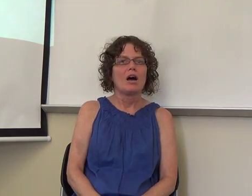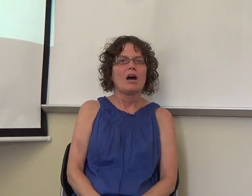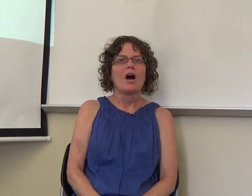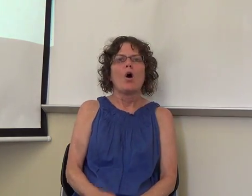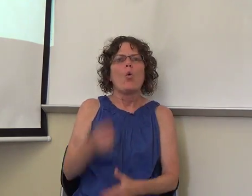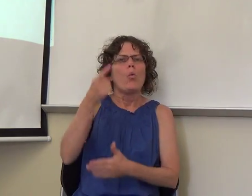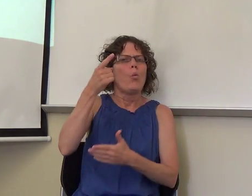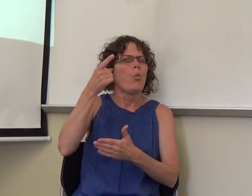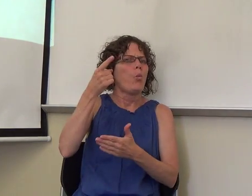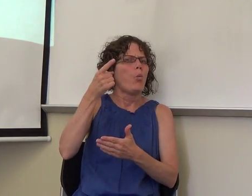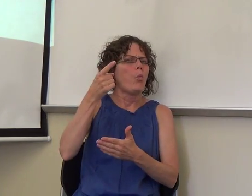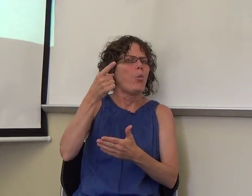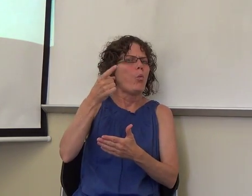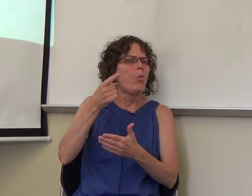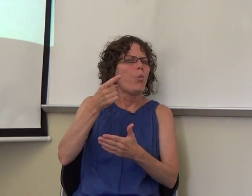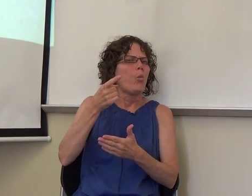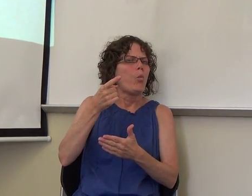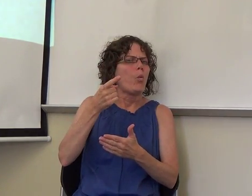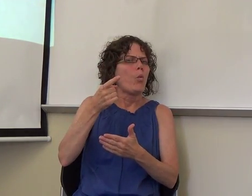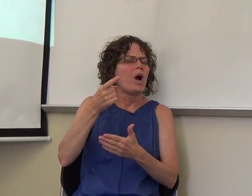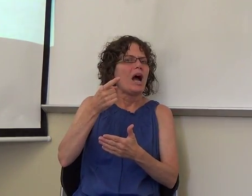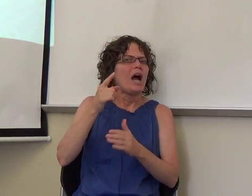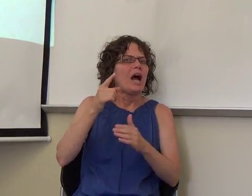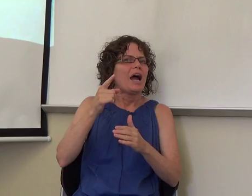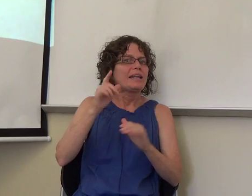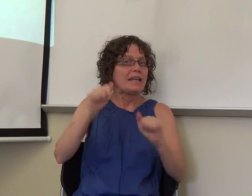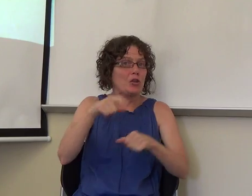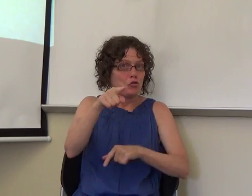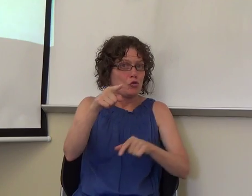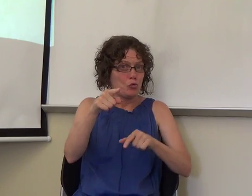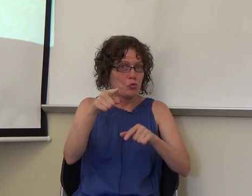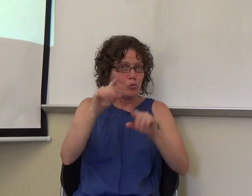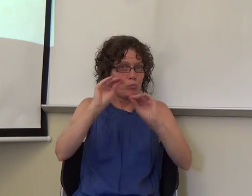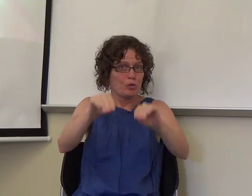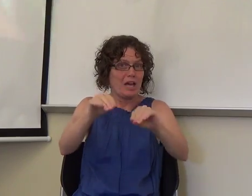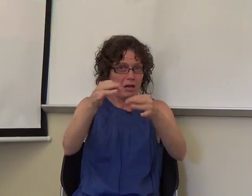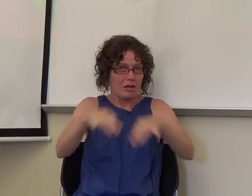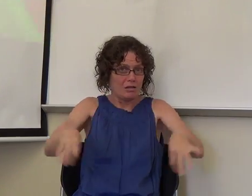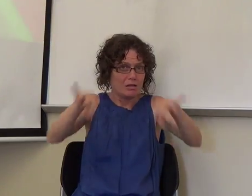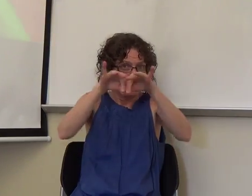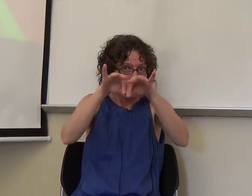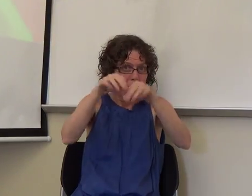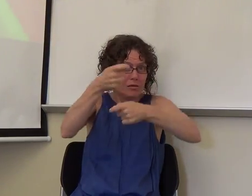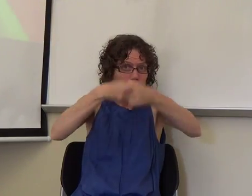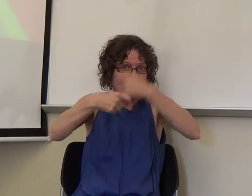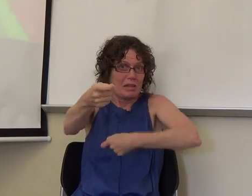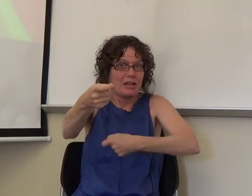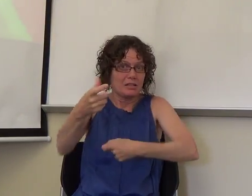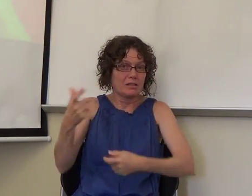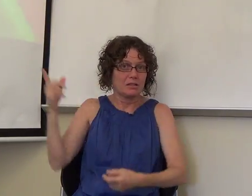that, can you put important in right here? Can you replace this with Confer important? status. See where she,